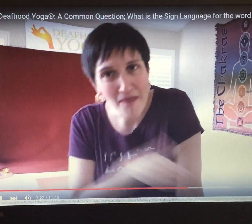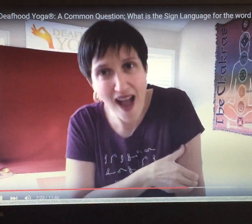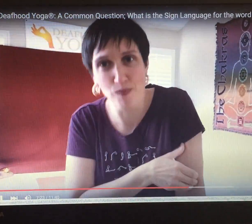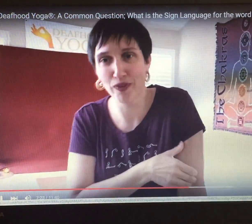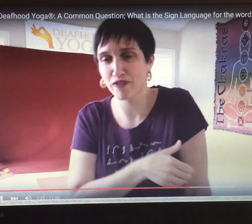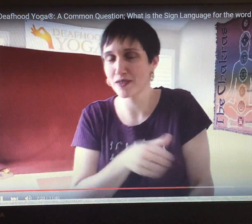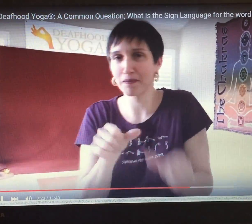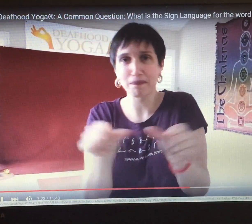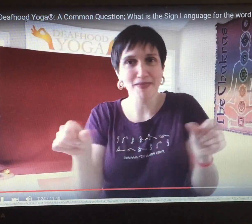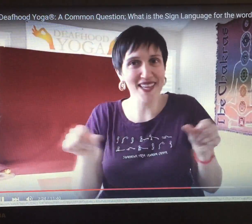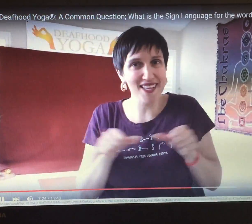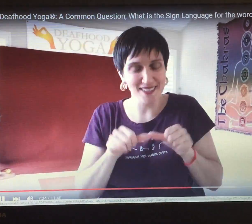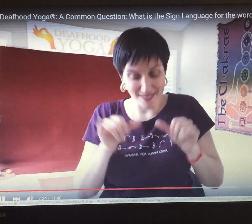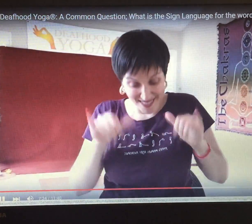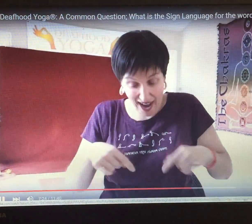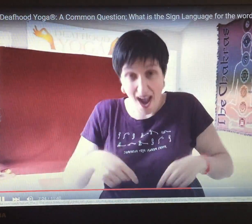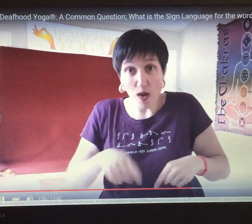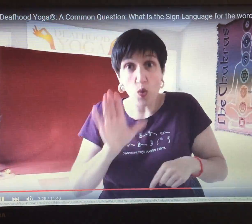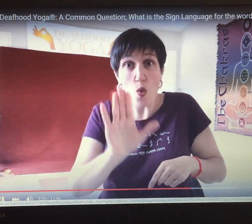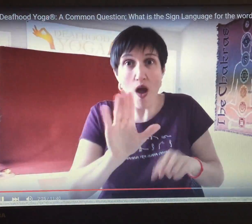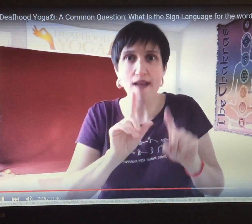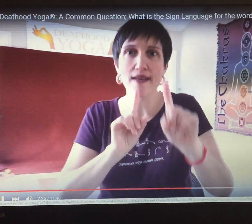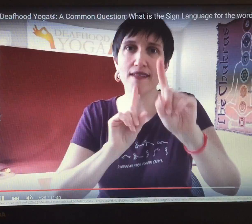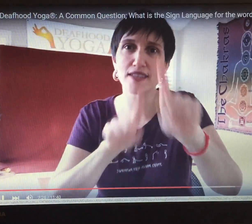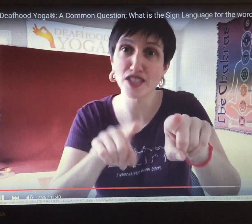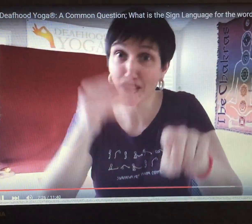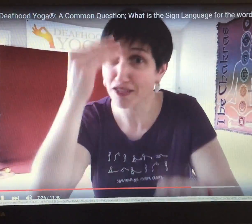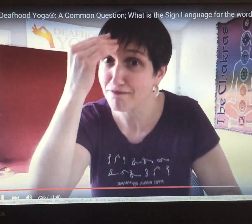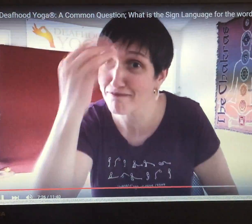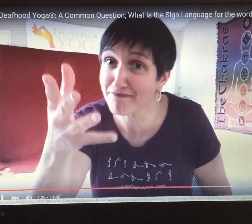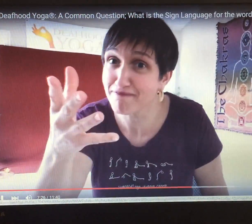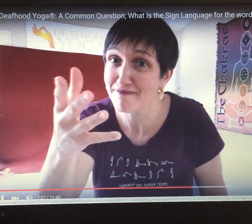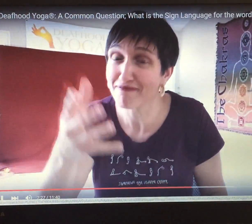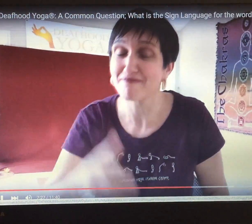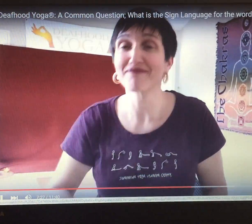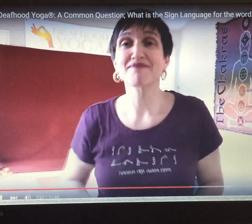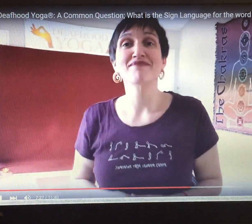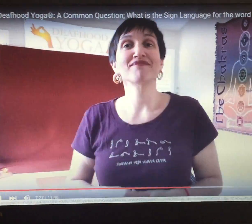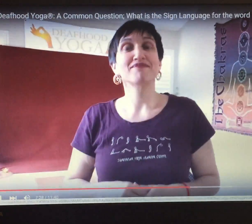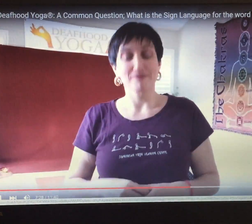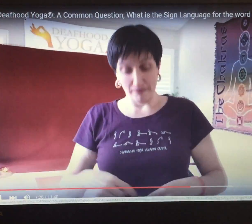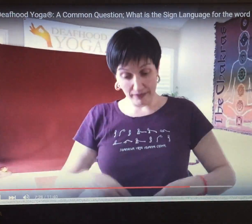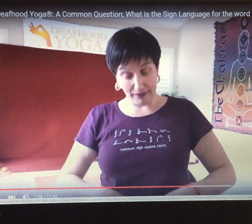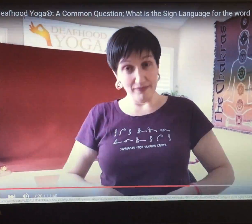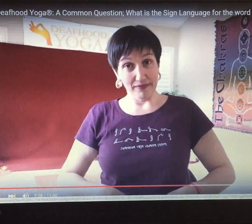medication. It's the place. It's your answer, just to let you know.